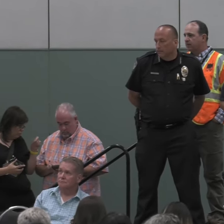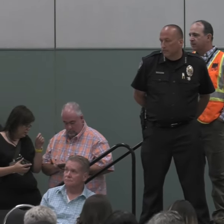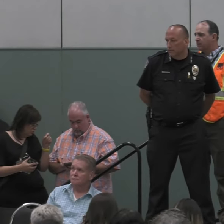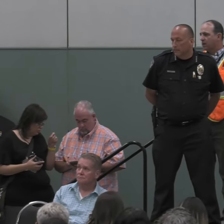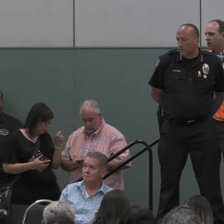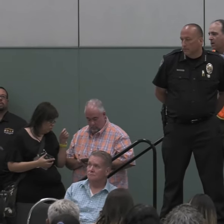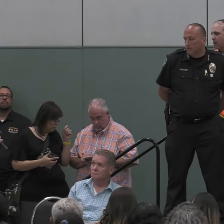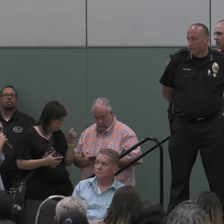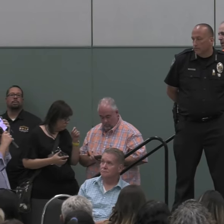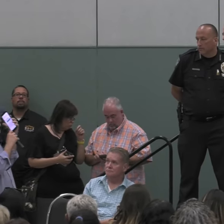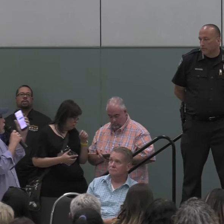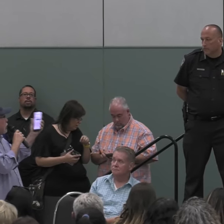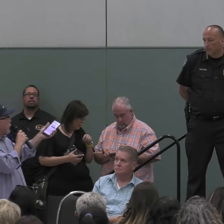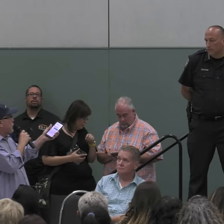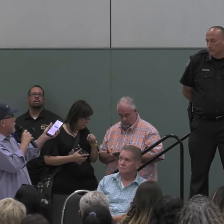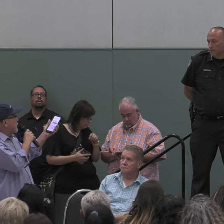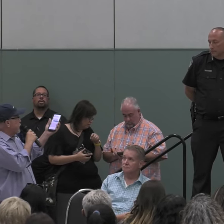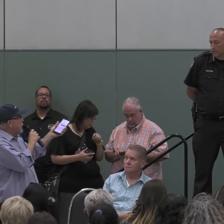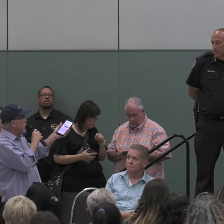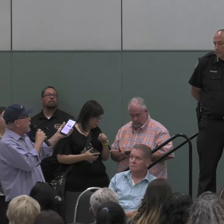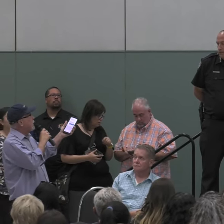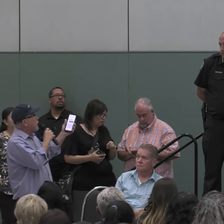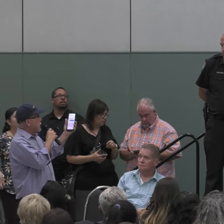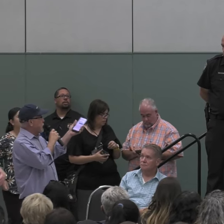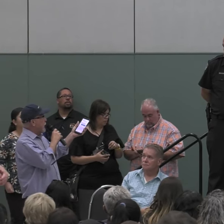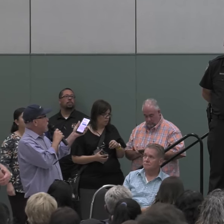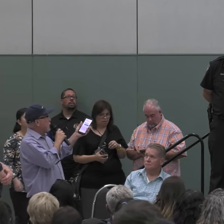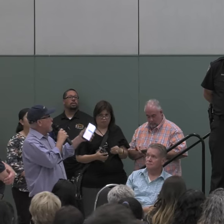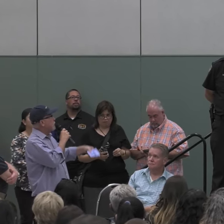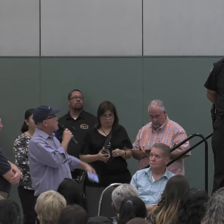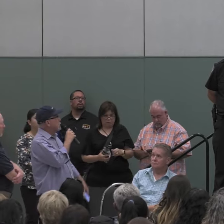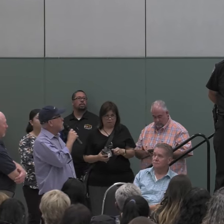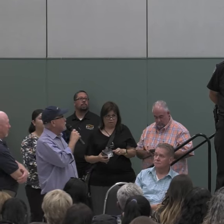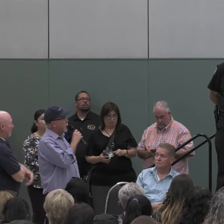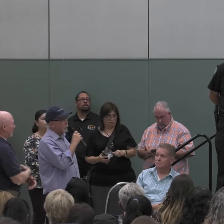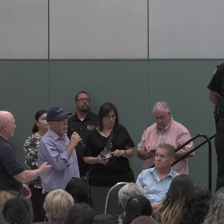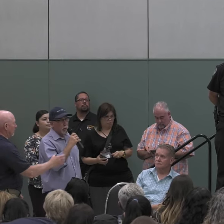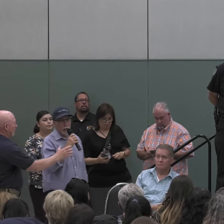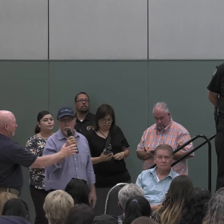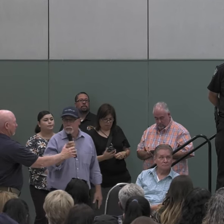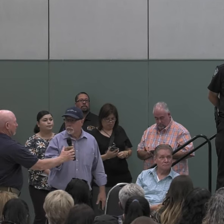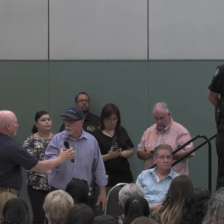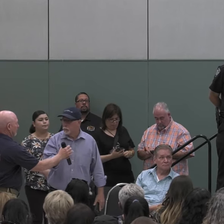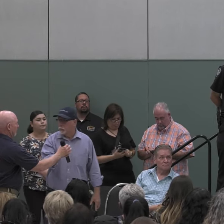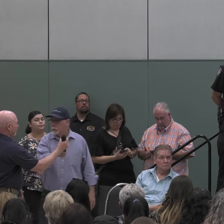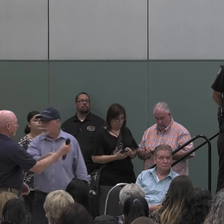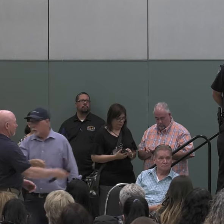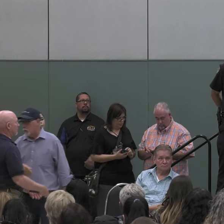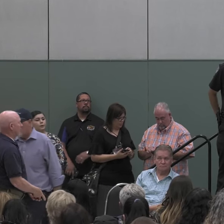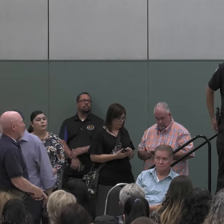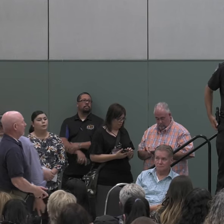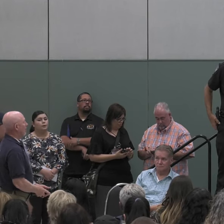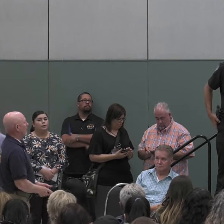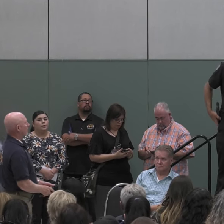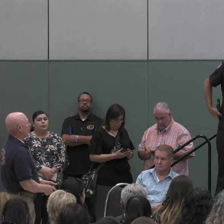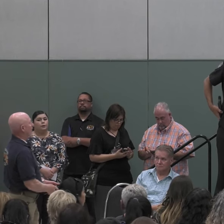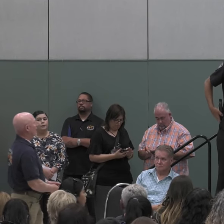the information officer is saying it's on the Ridgecrest PD site, correct? Yes. Yeah, okay.